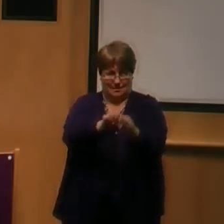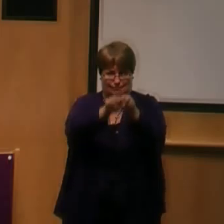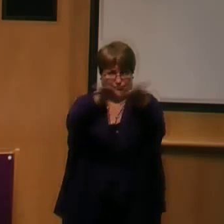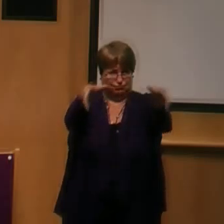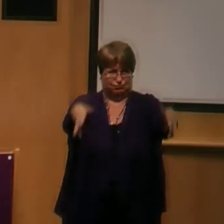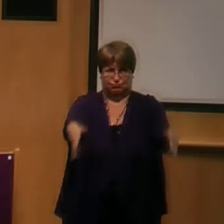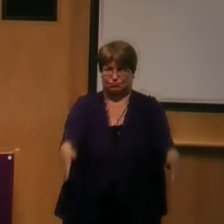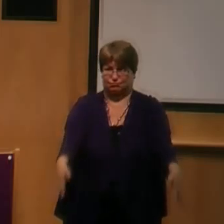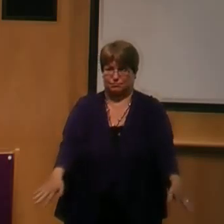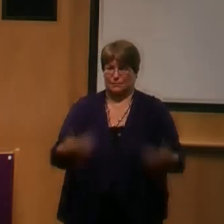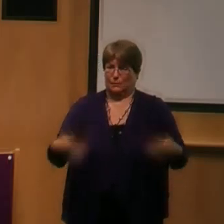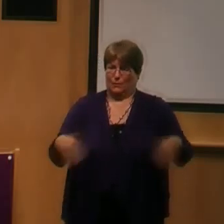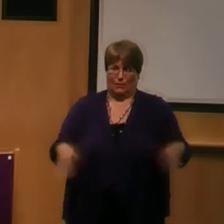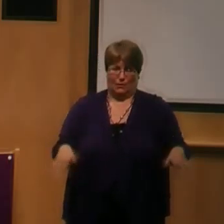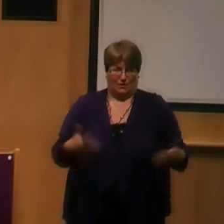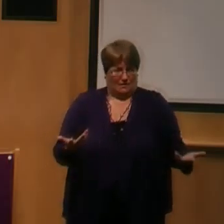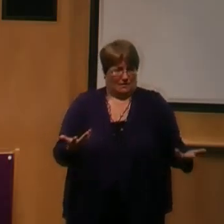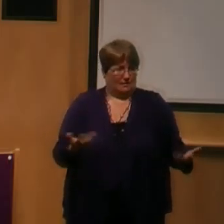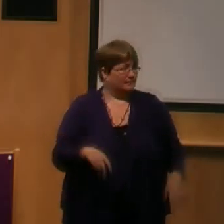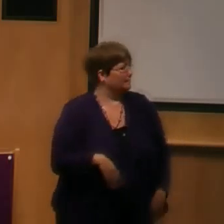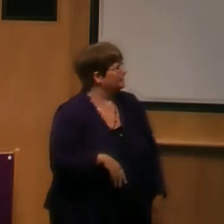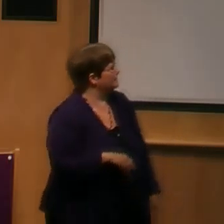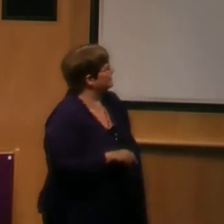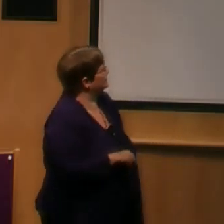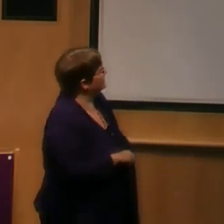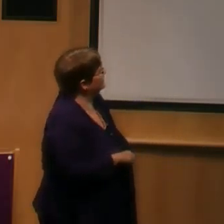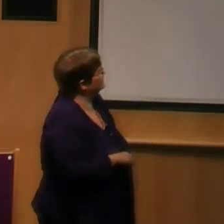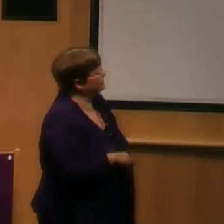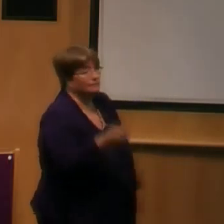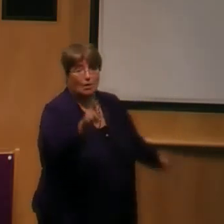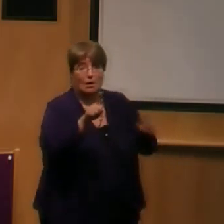As I said, it was like a dark community going to the community.